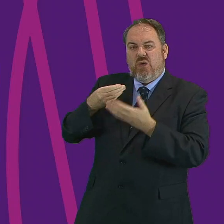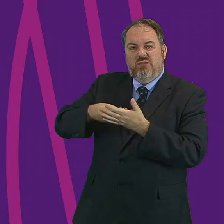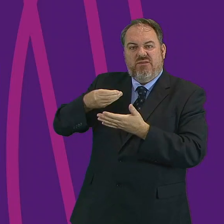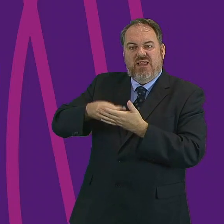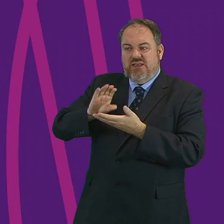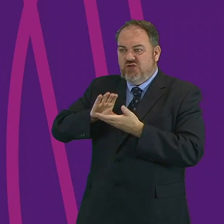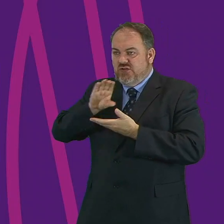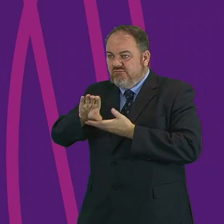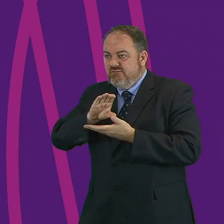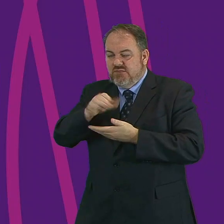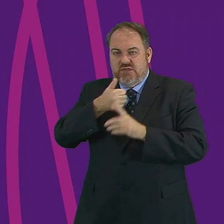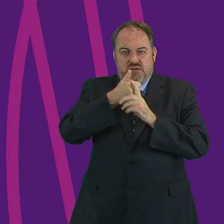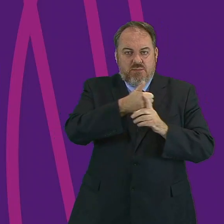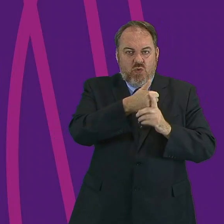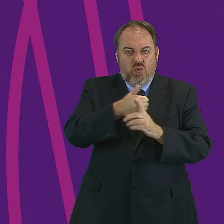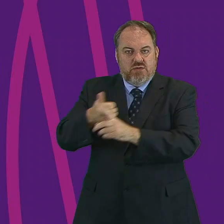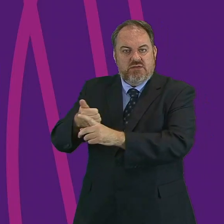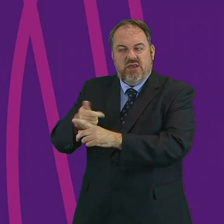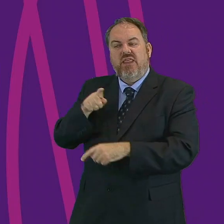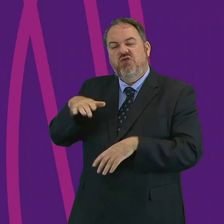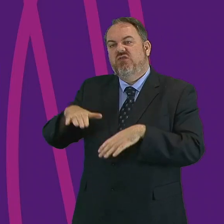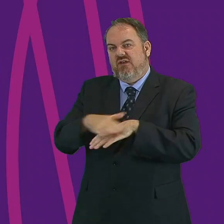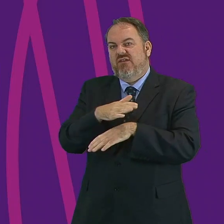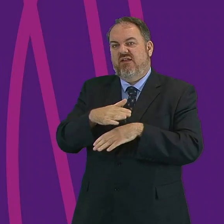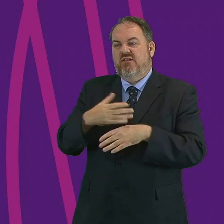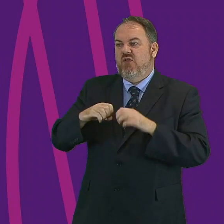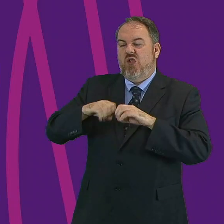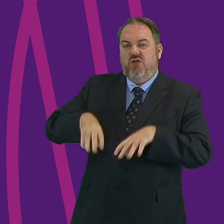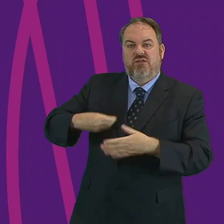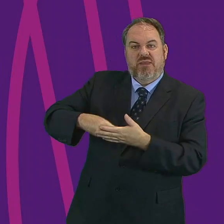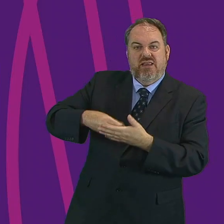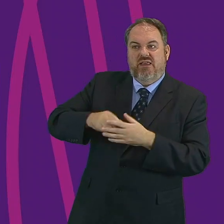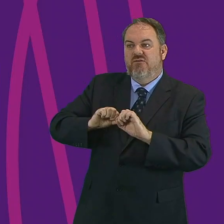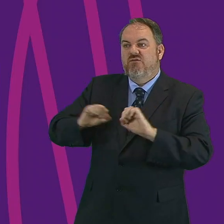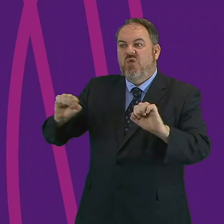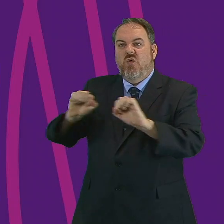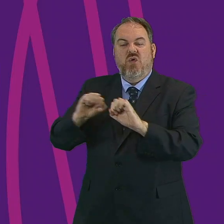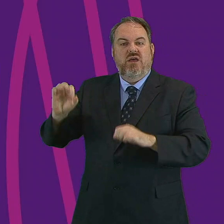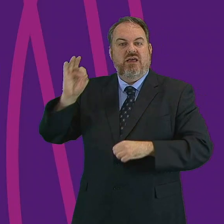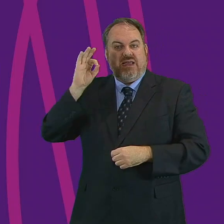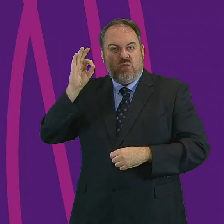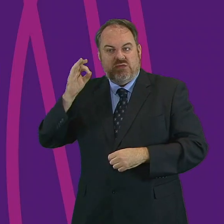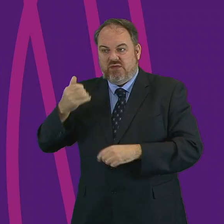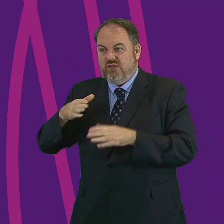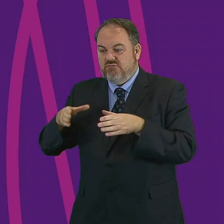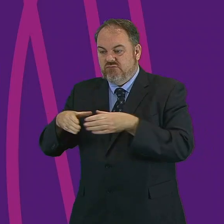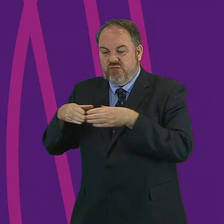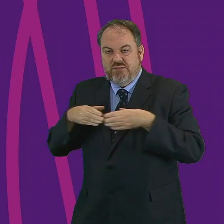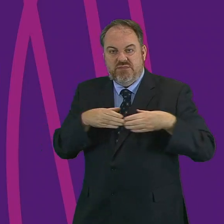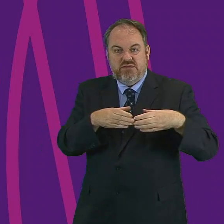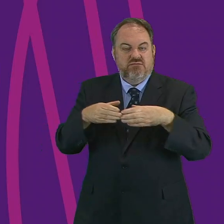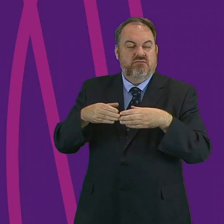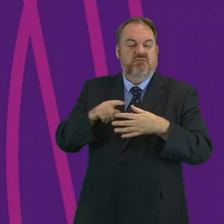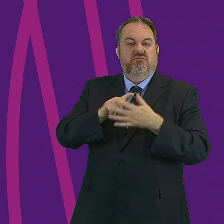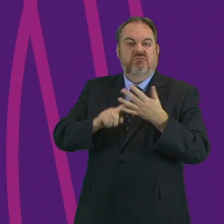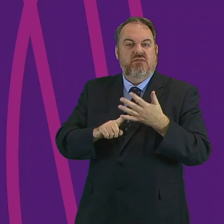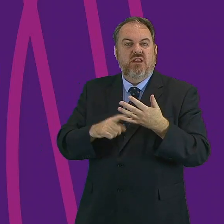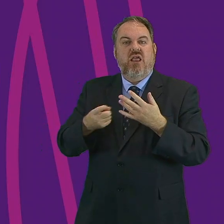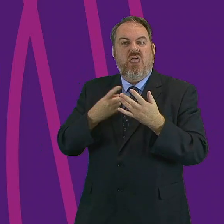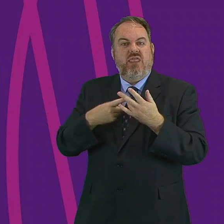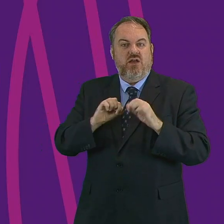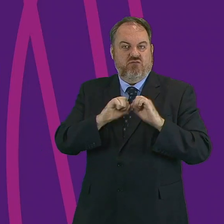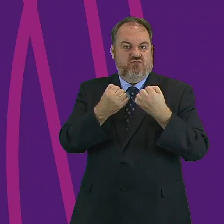our intentions. And that is an assurance I can give, not just people across the chamber, but families across the country. Thank you. Question number